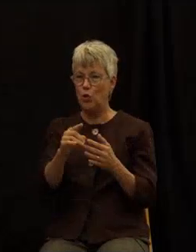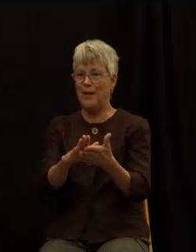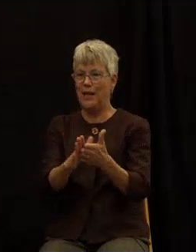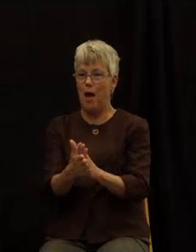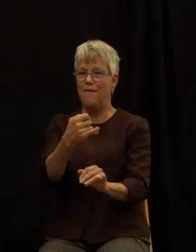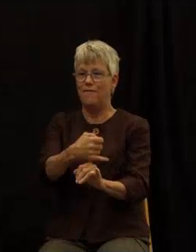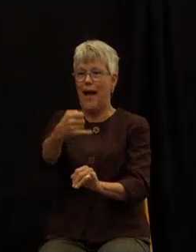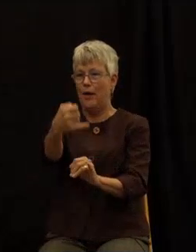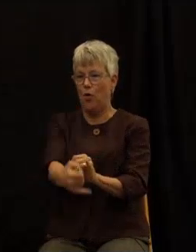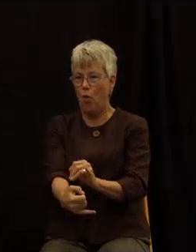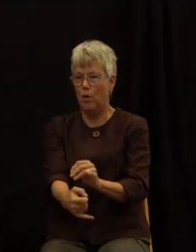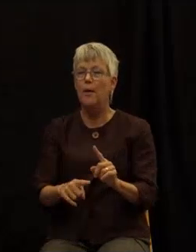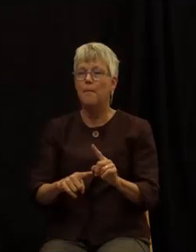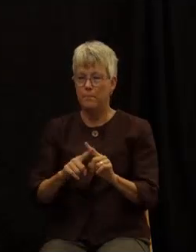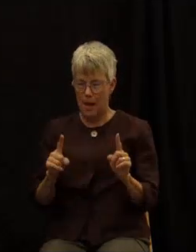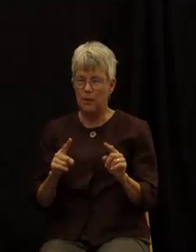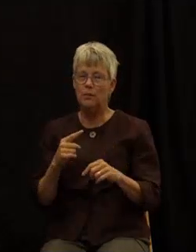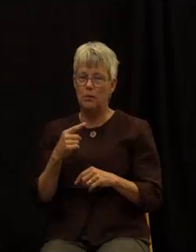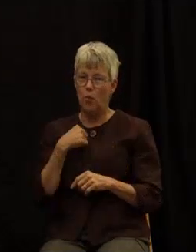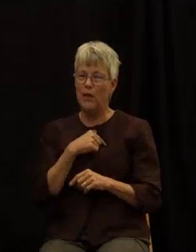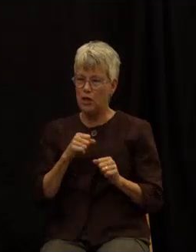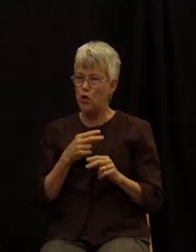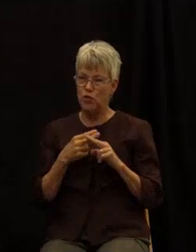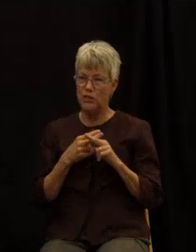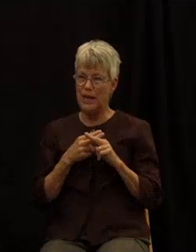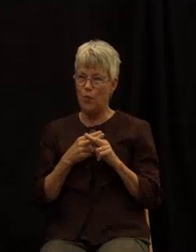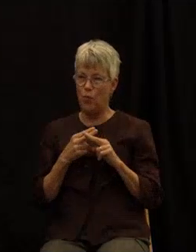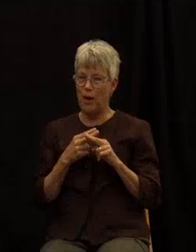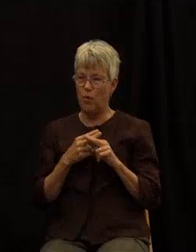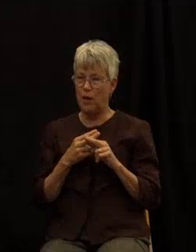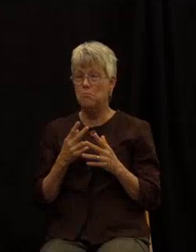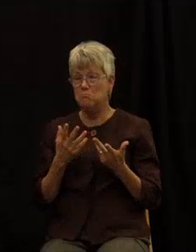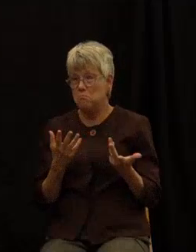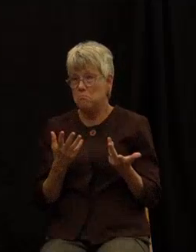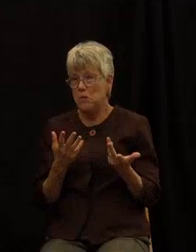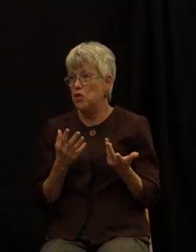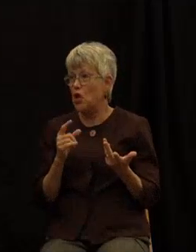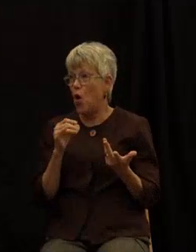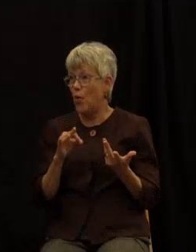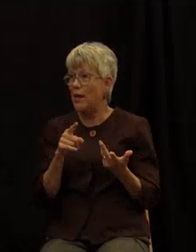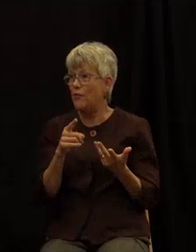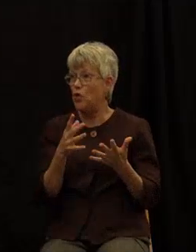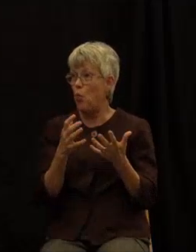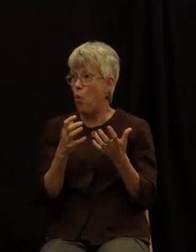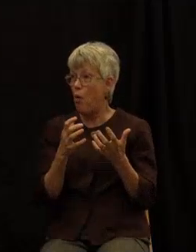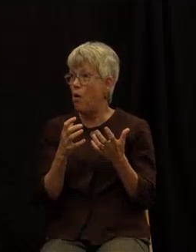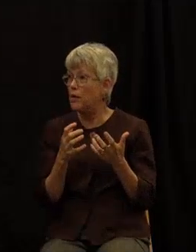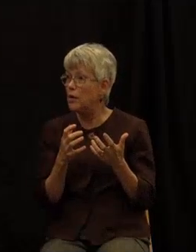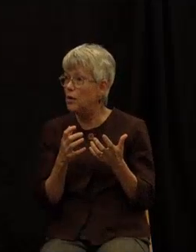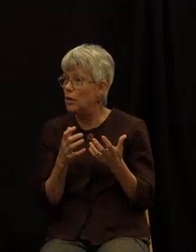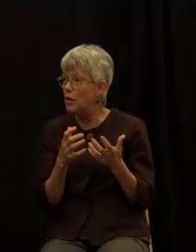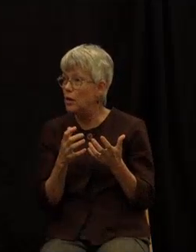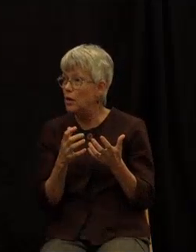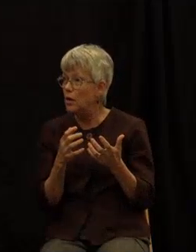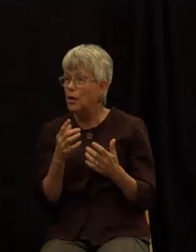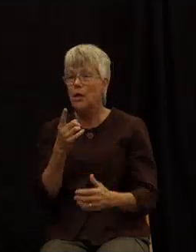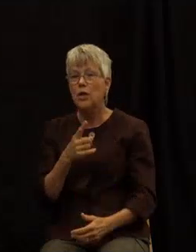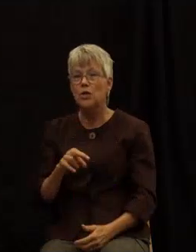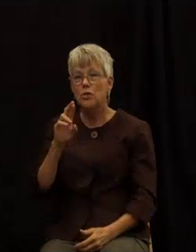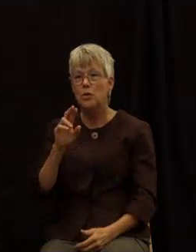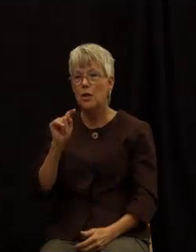first and second reading of that policy. So it would not be inappropriate for you to ask, since Dr. Tate is